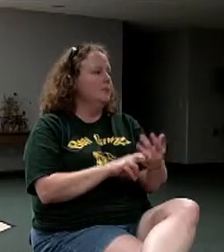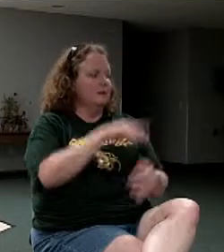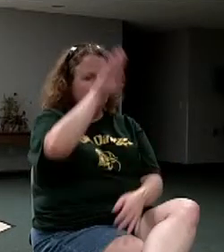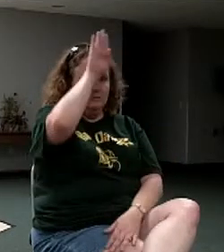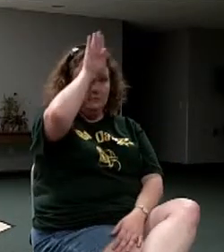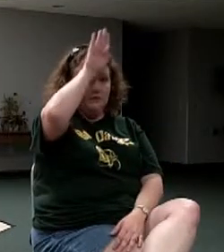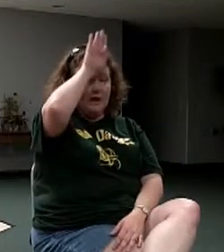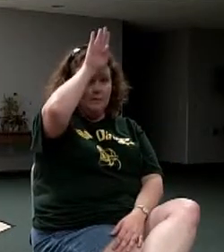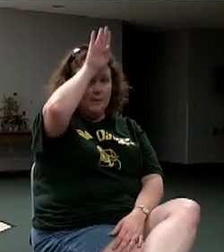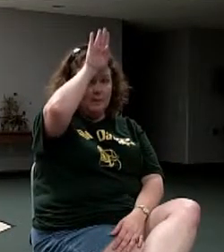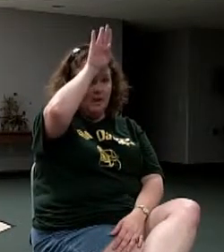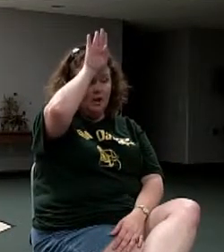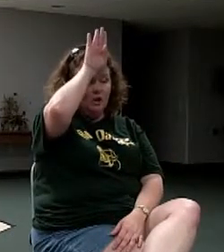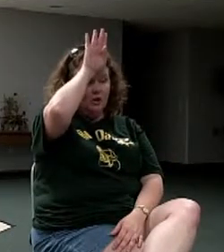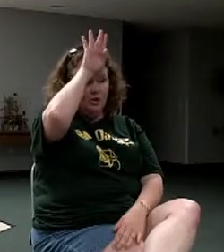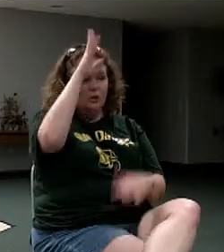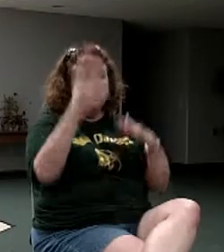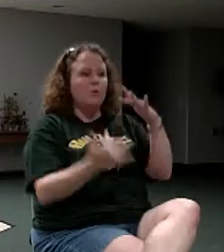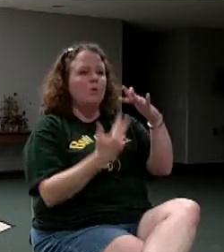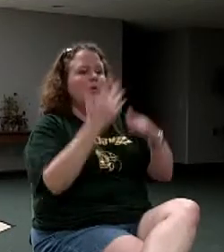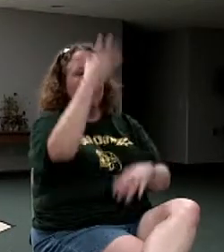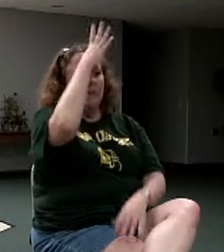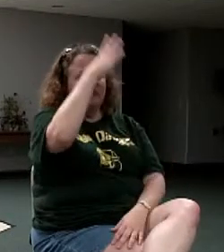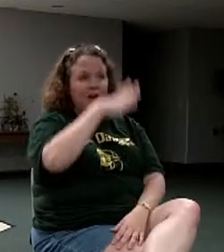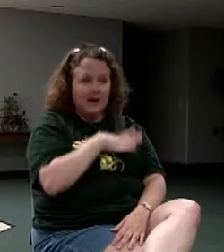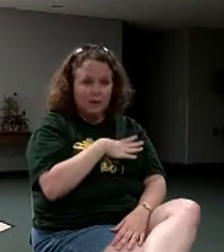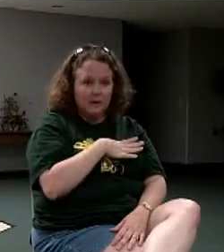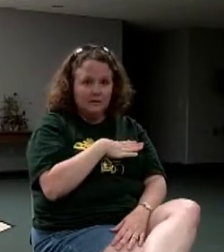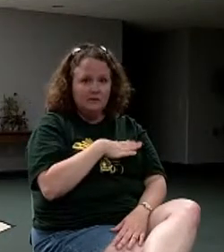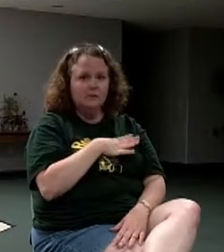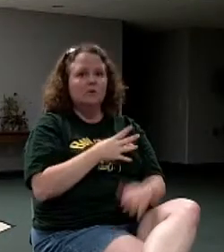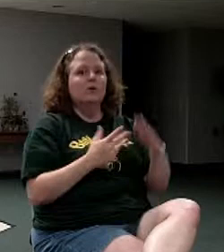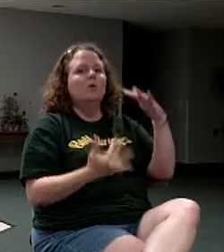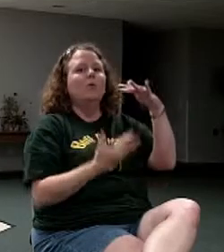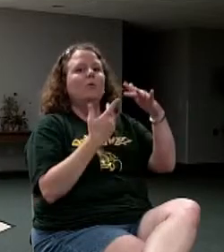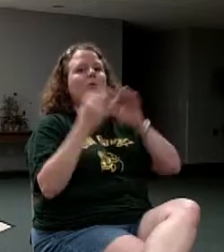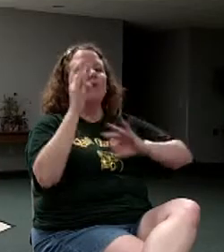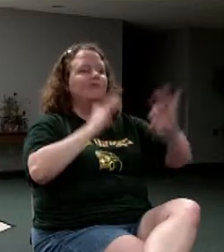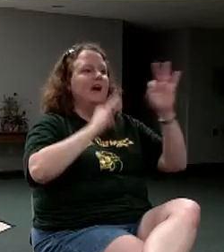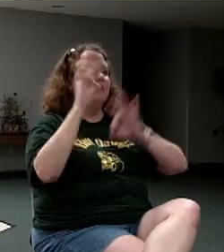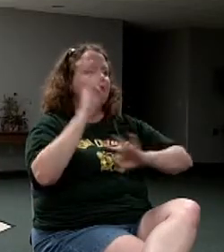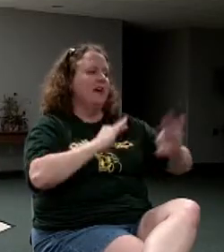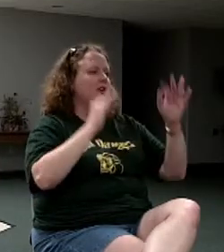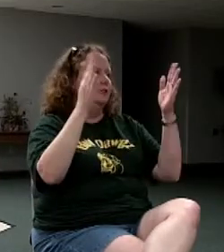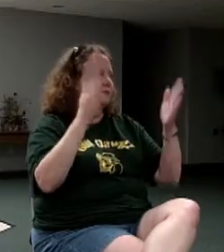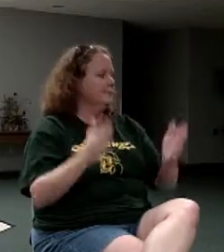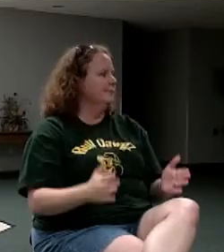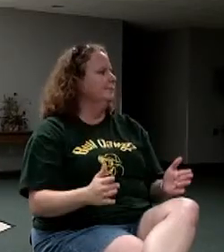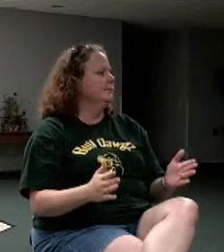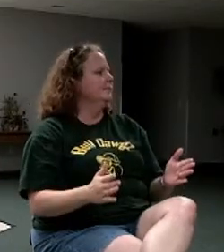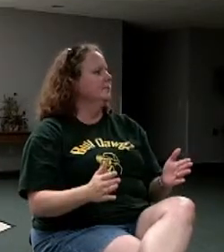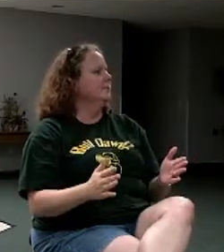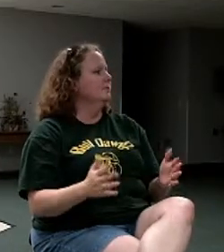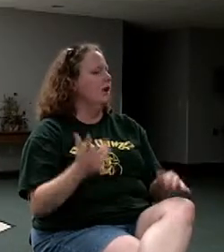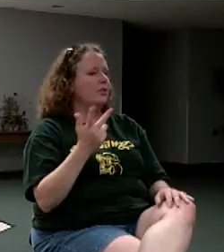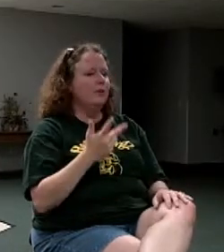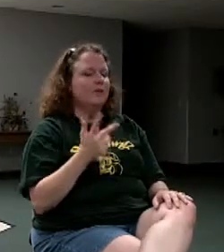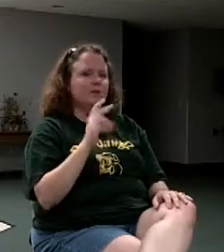Fireman. Fireman up here, or fireman, or firefighter. All three of those